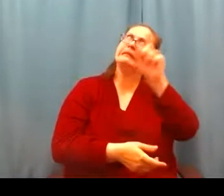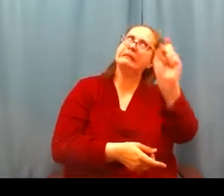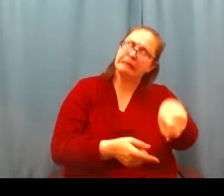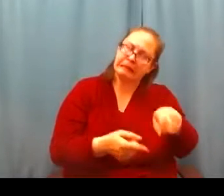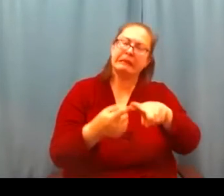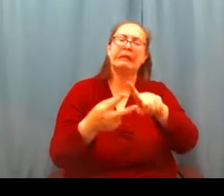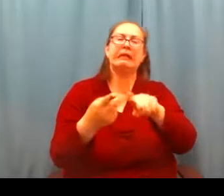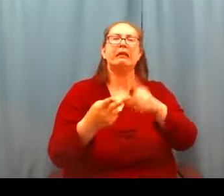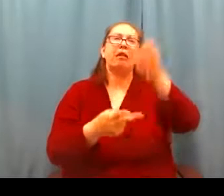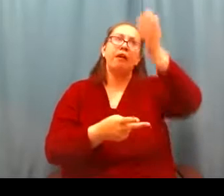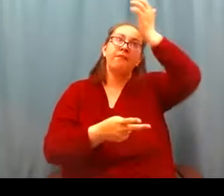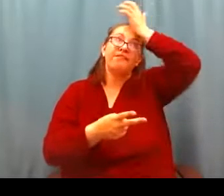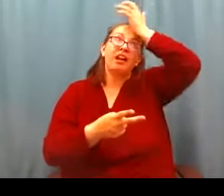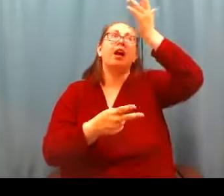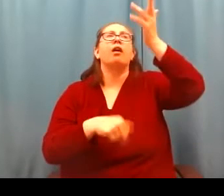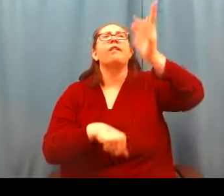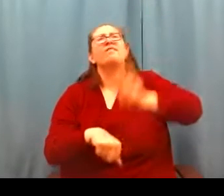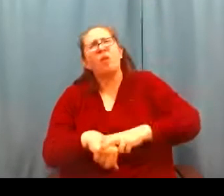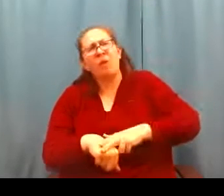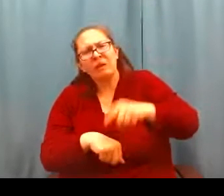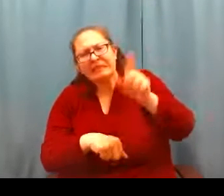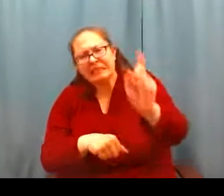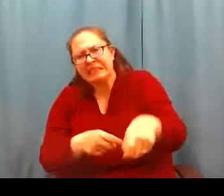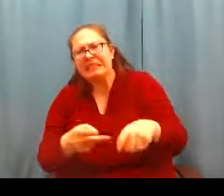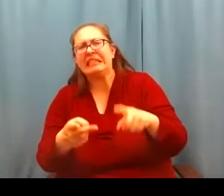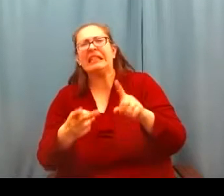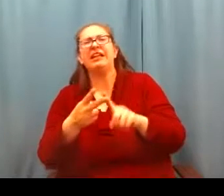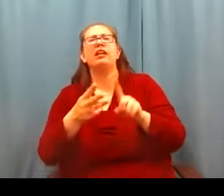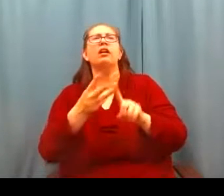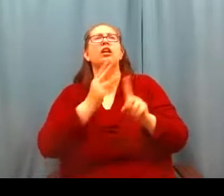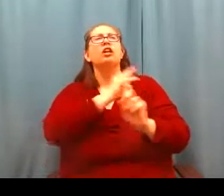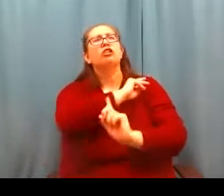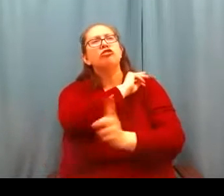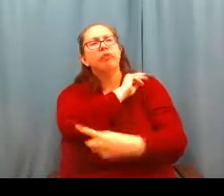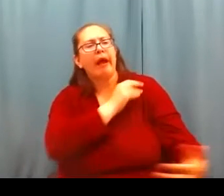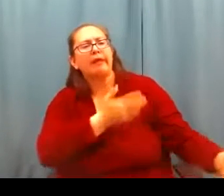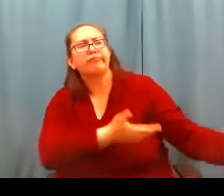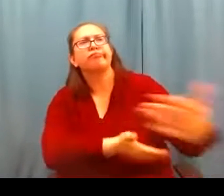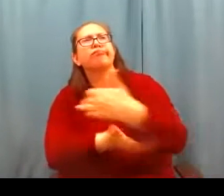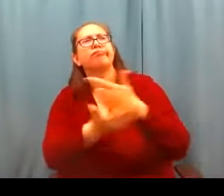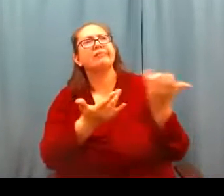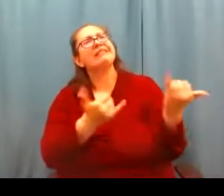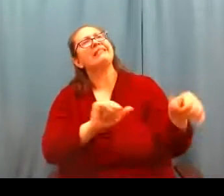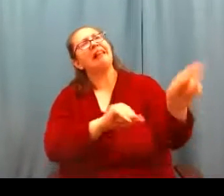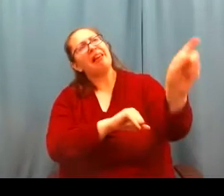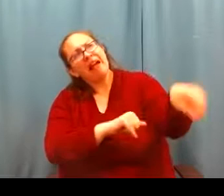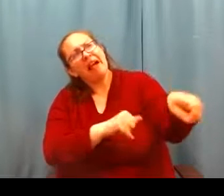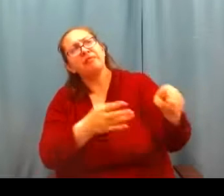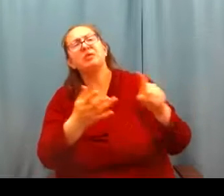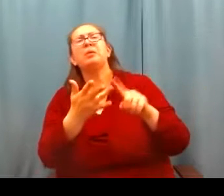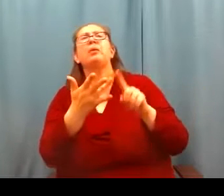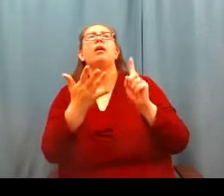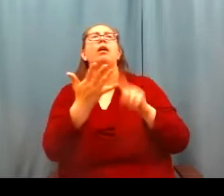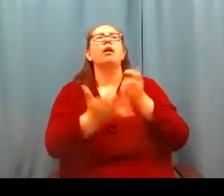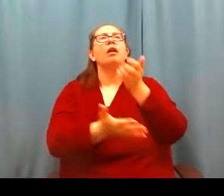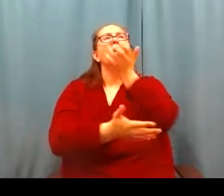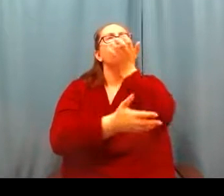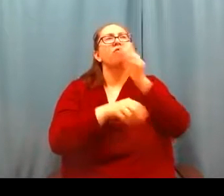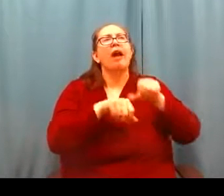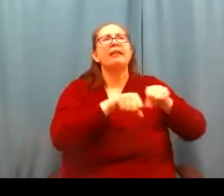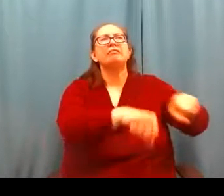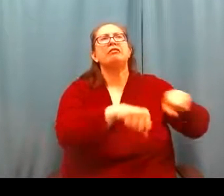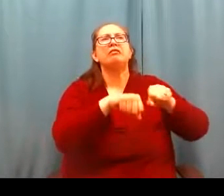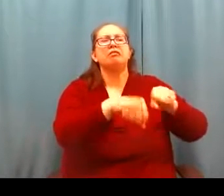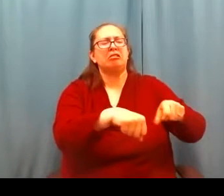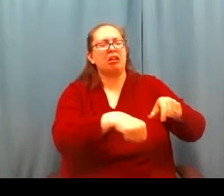need fire services. Of course, we have to pick up your trash. Of course, we've got to cut the grass in the